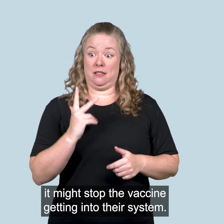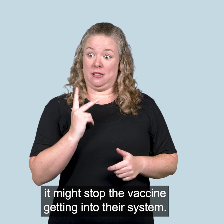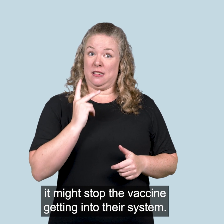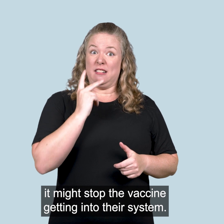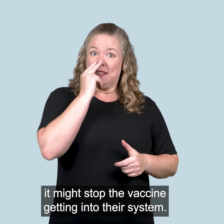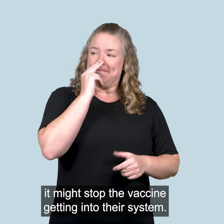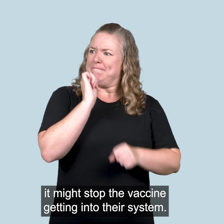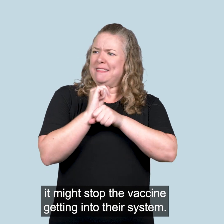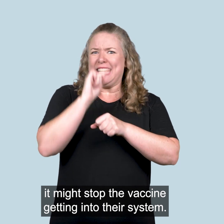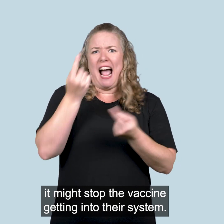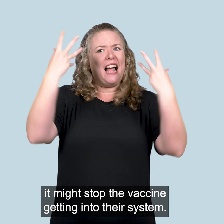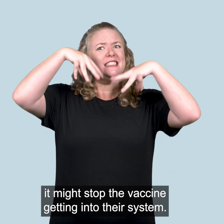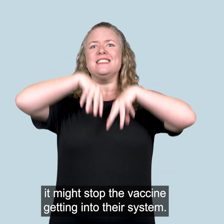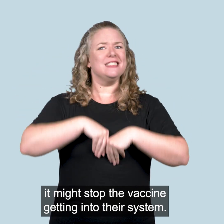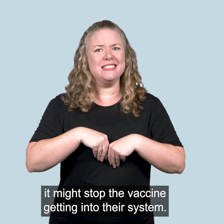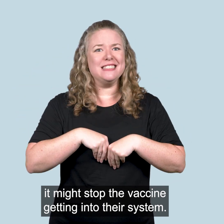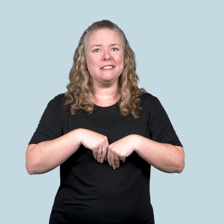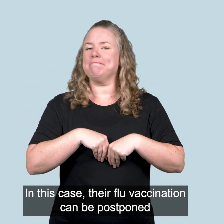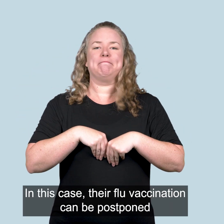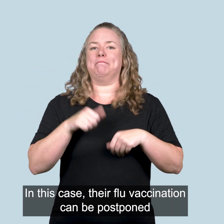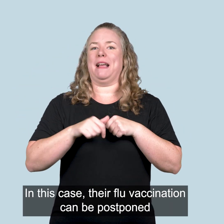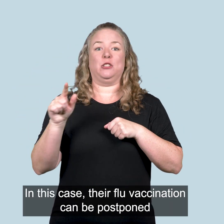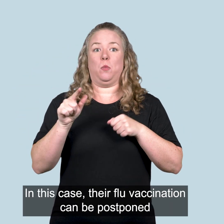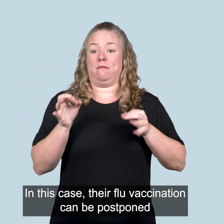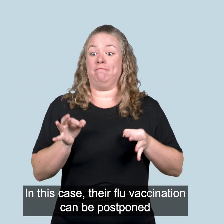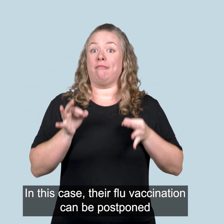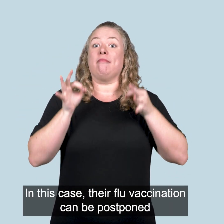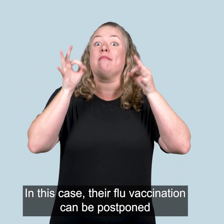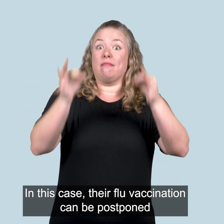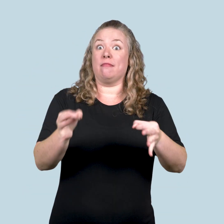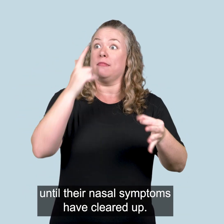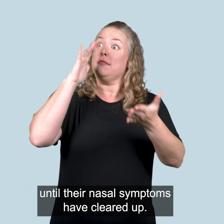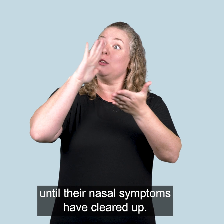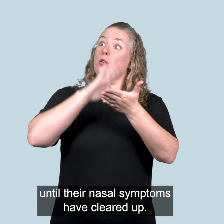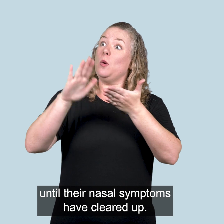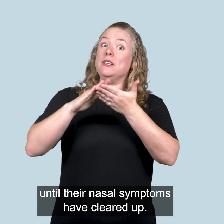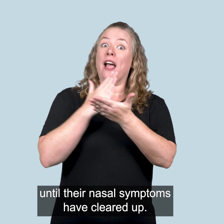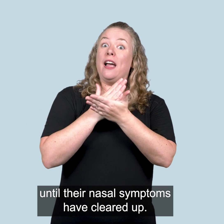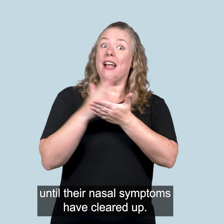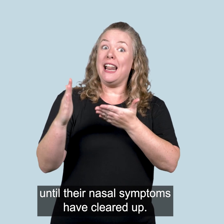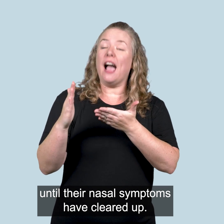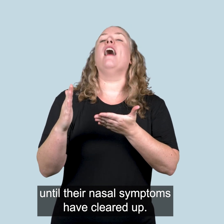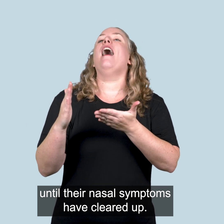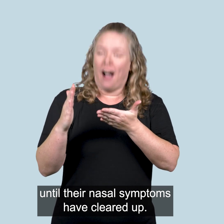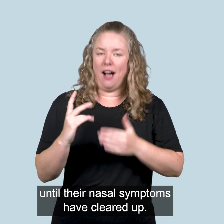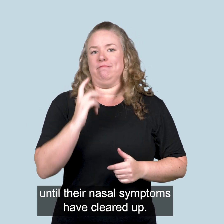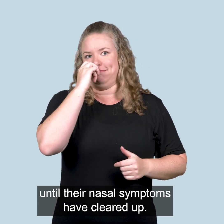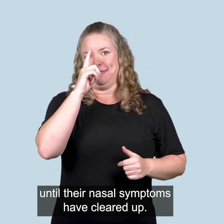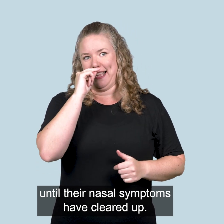stop the vaccine getting into their system. In this case, their flu vaccination can be postponed until their nasal symptoms have cleared up.